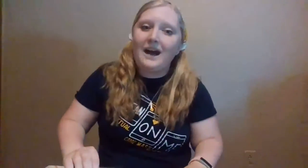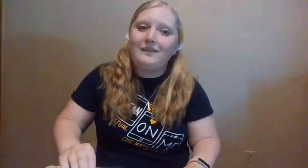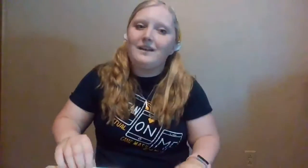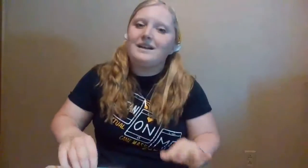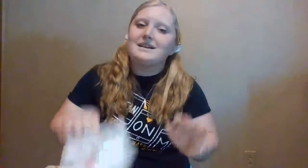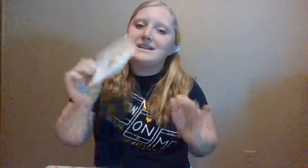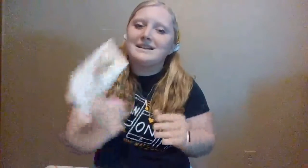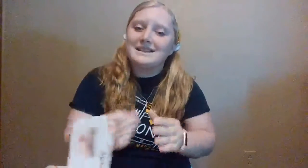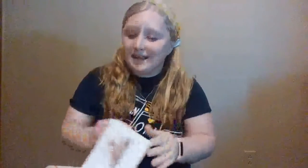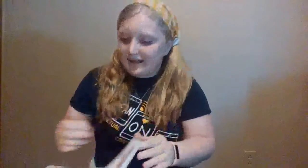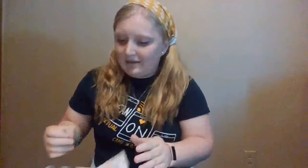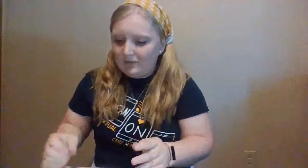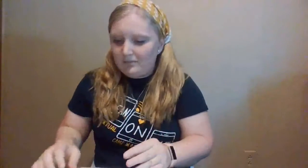have study. Ooh.